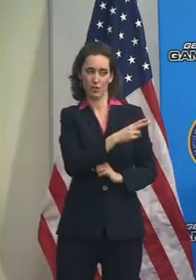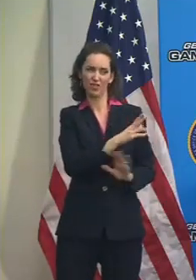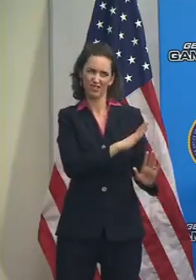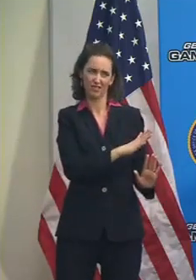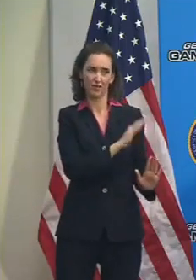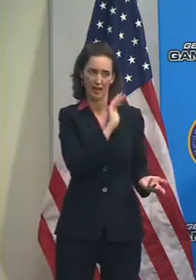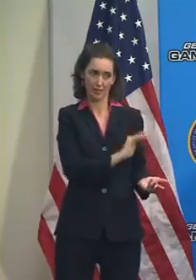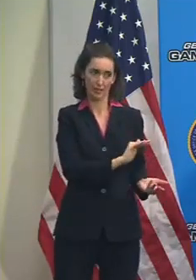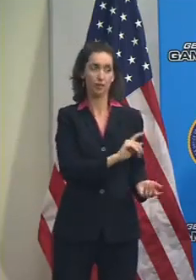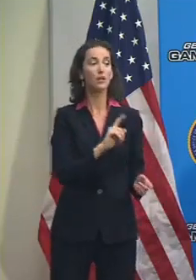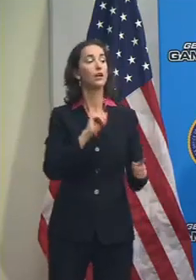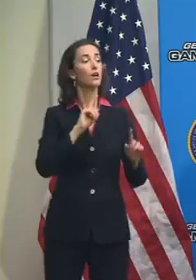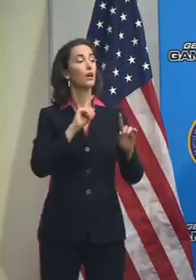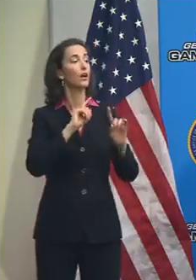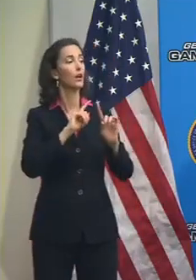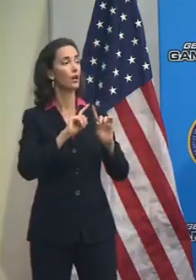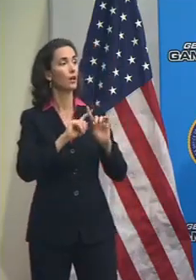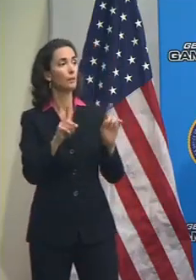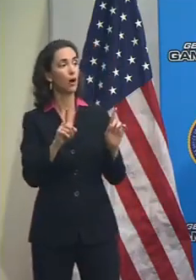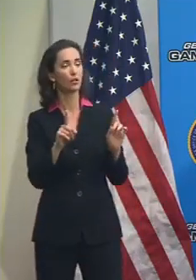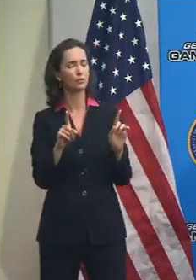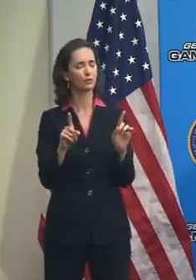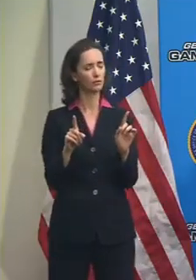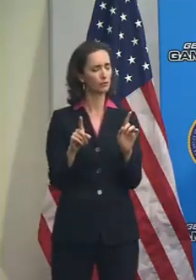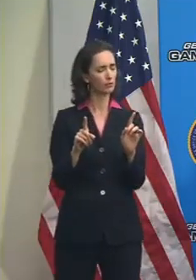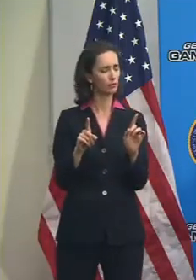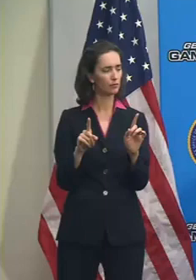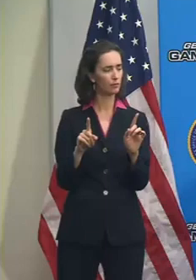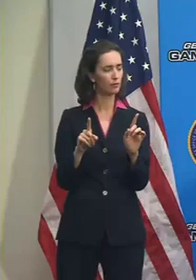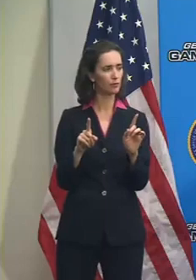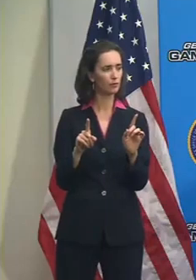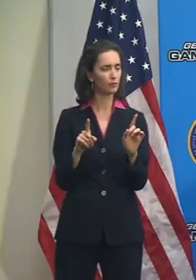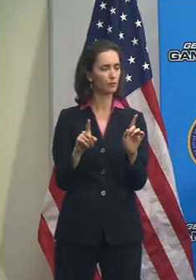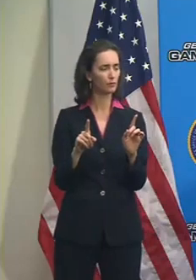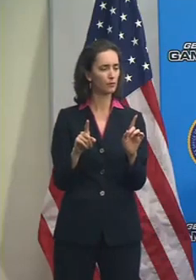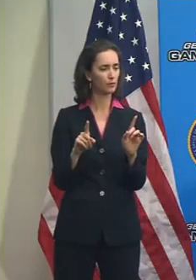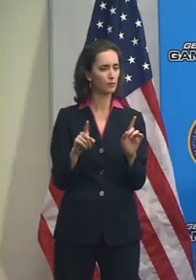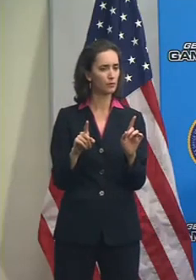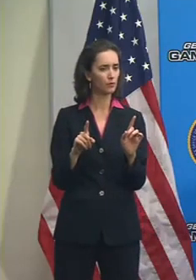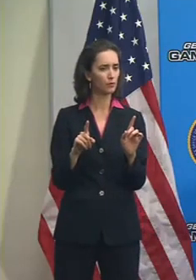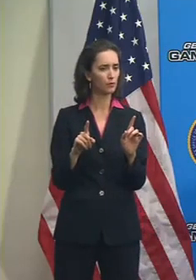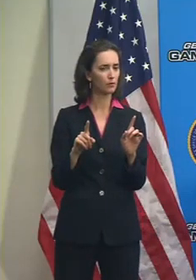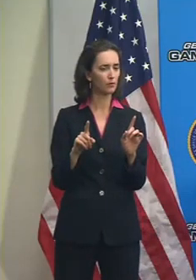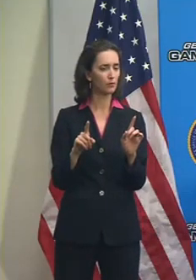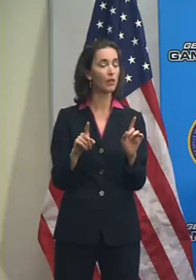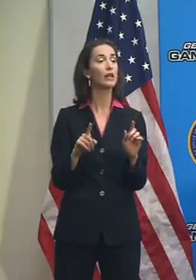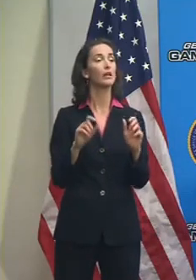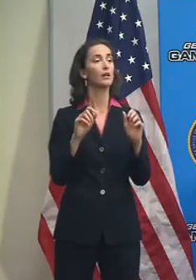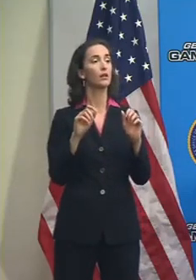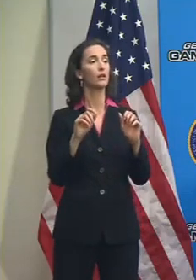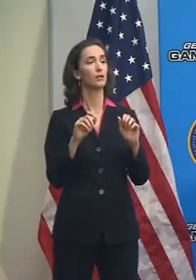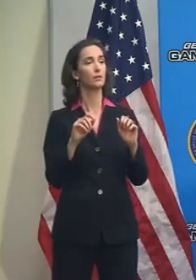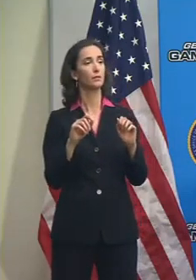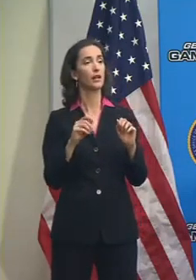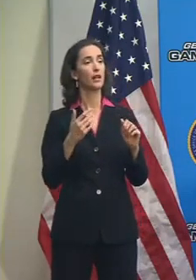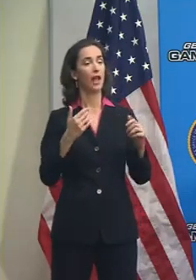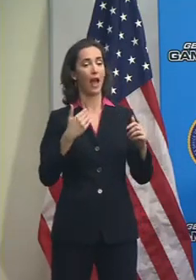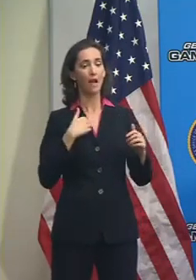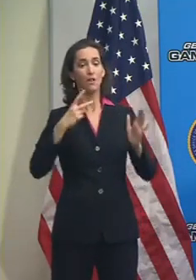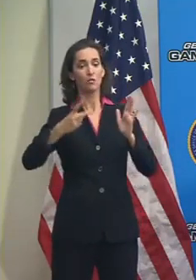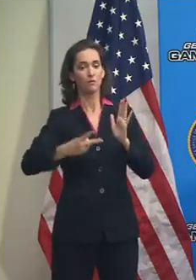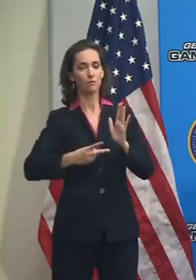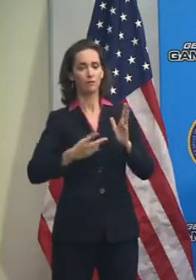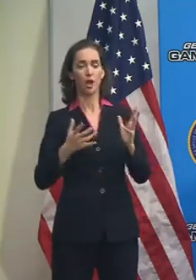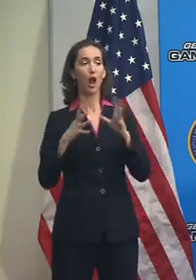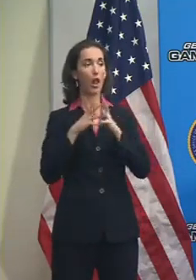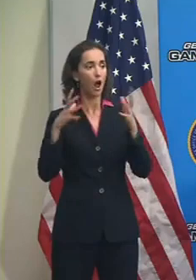they don't have the redundancy that they would like. And so if you see outages there, they're liable to be more